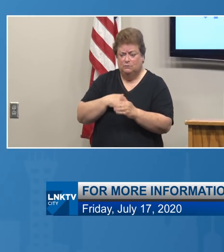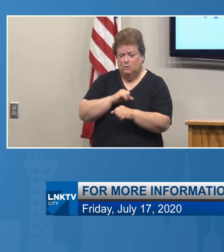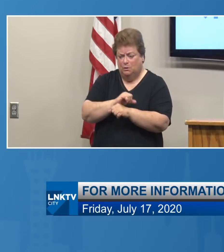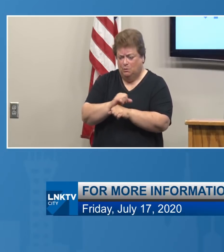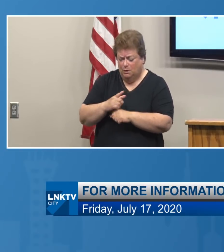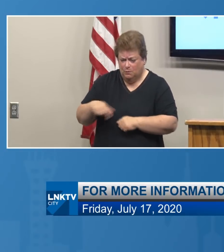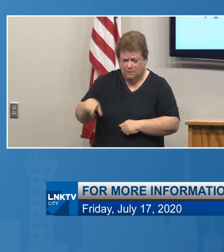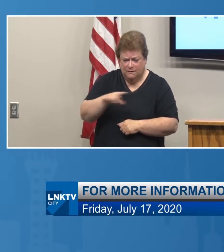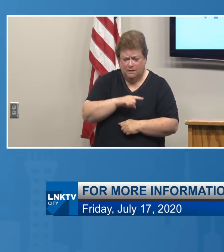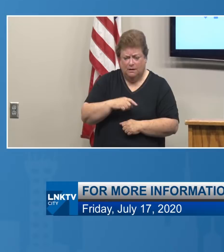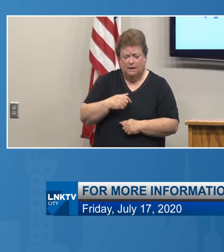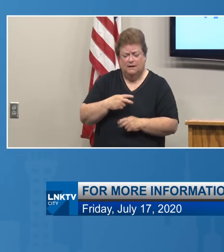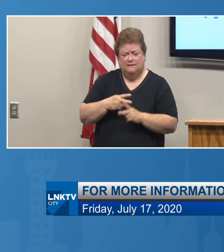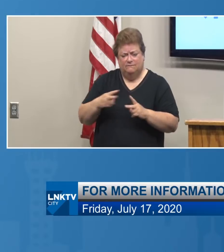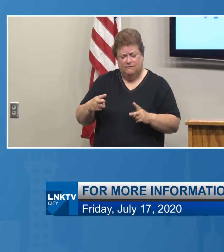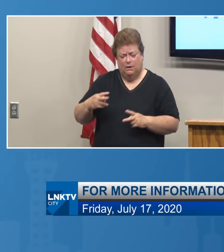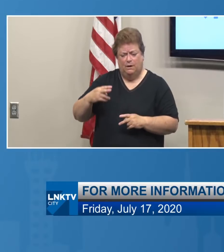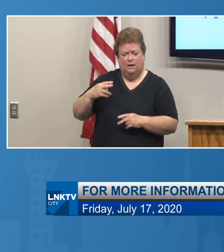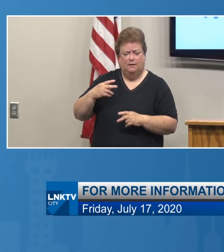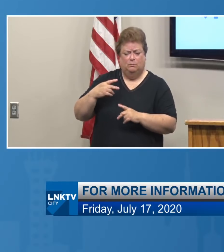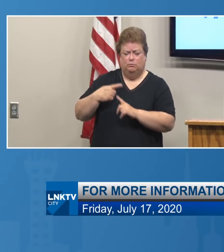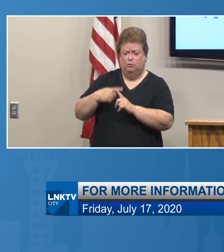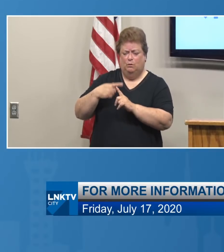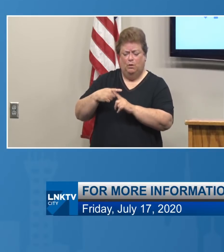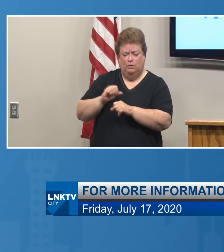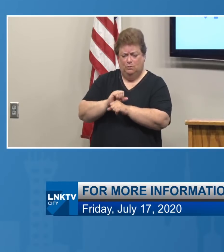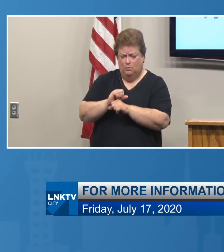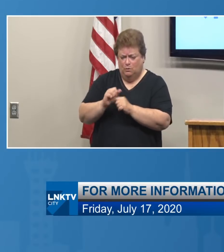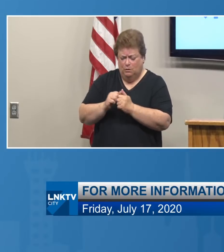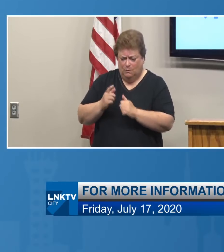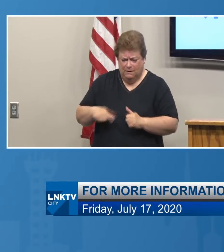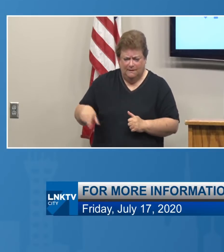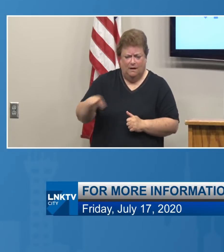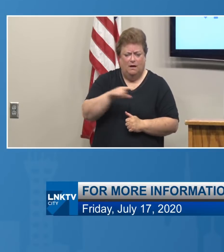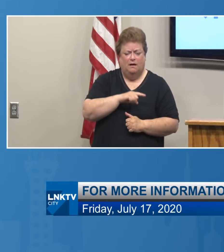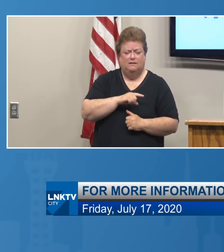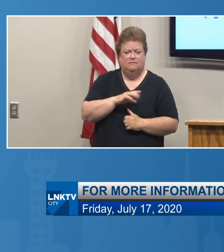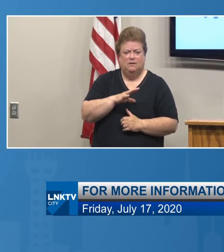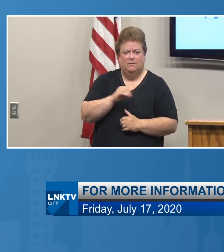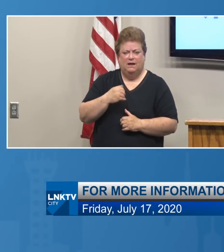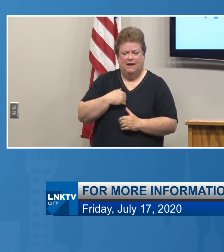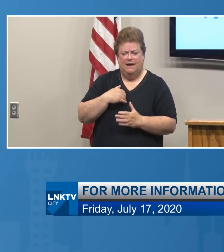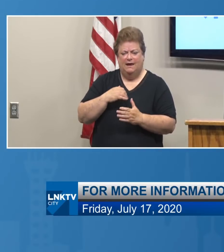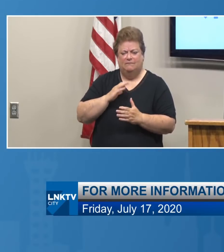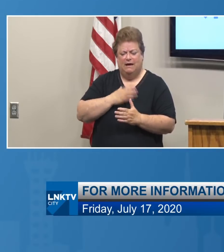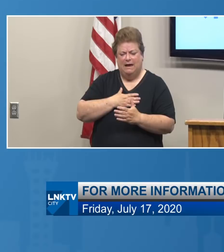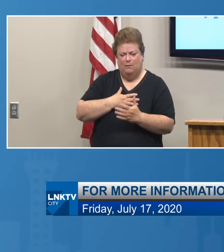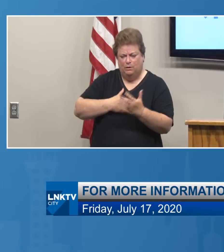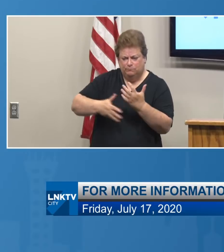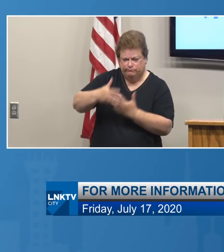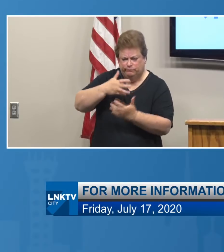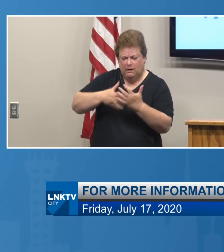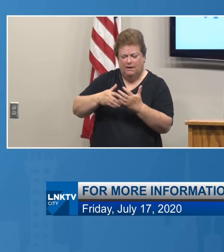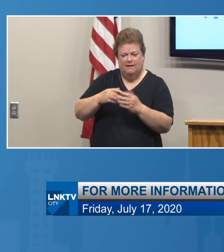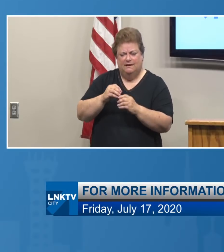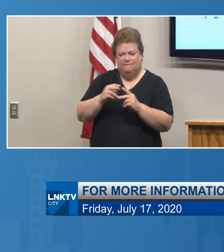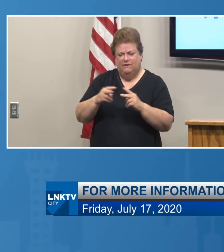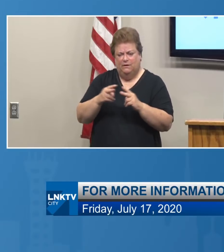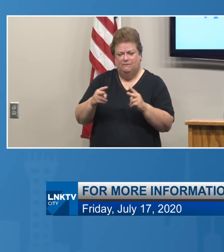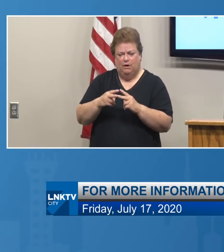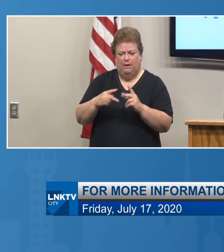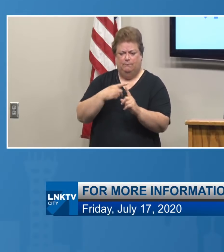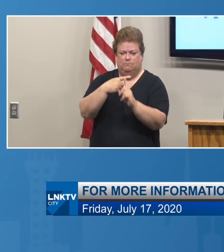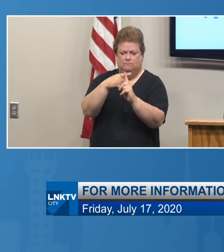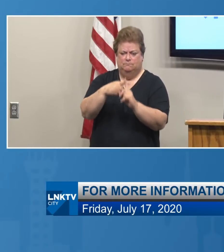very rewarding to work with our community partners and to have our interactions be constructive and